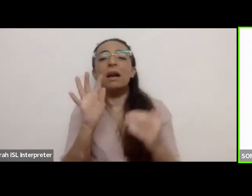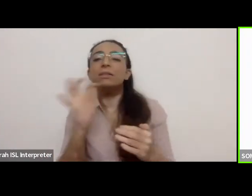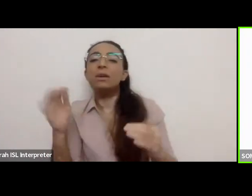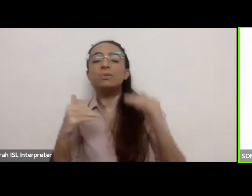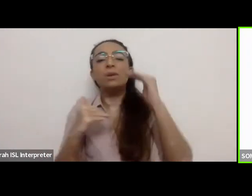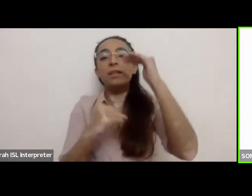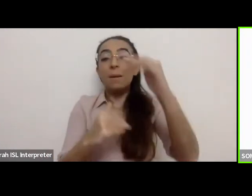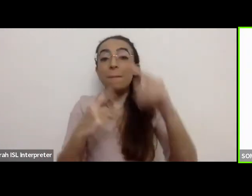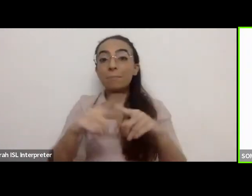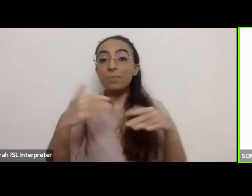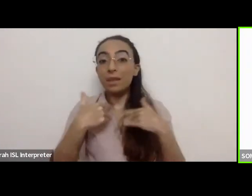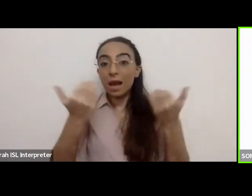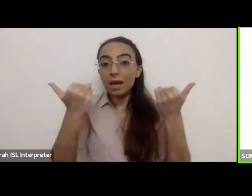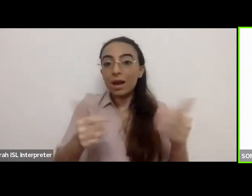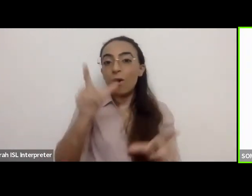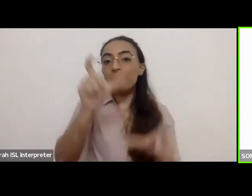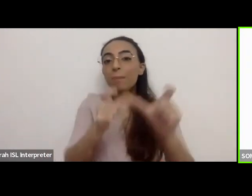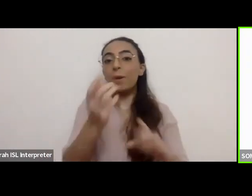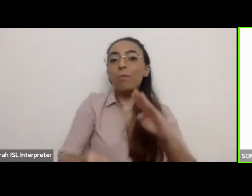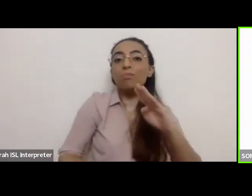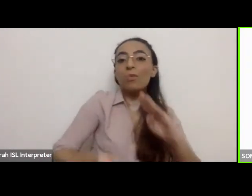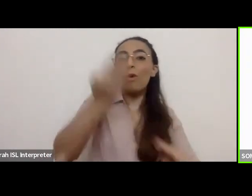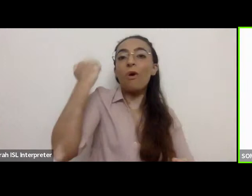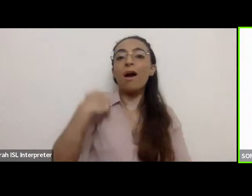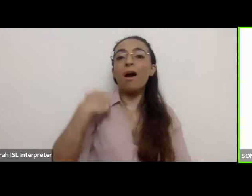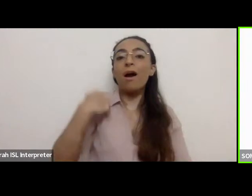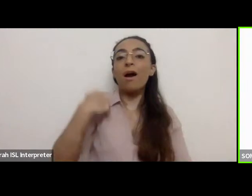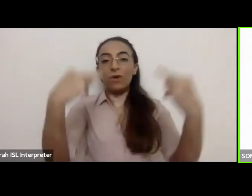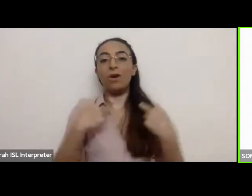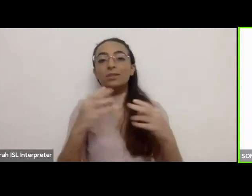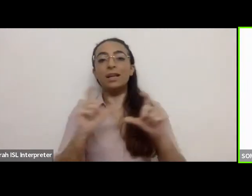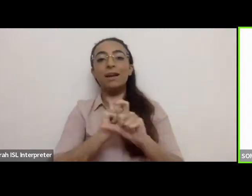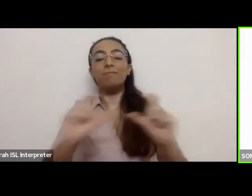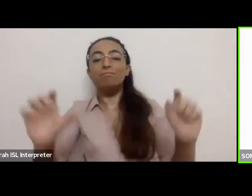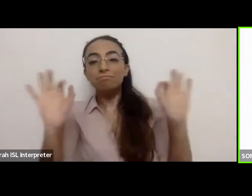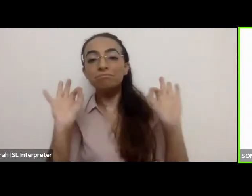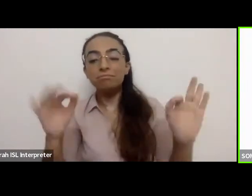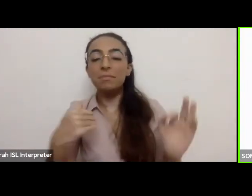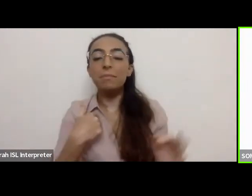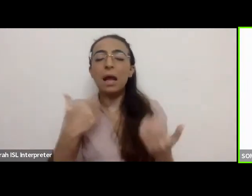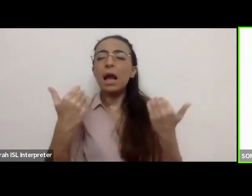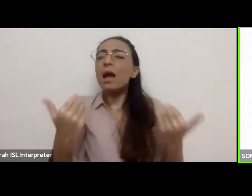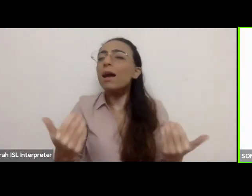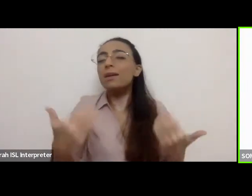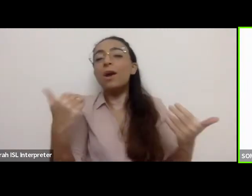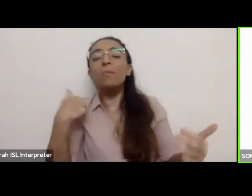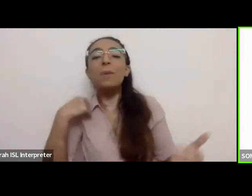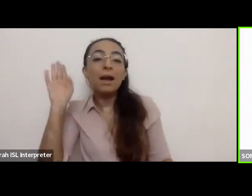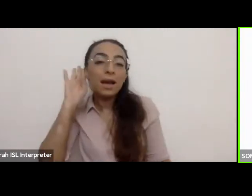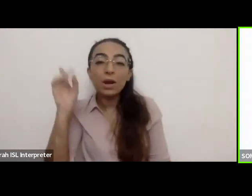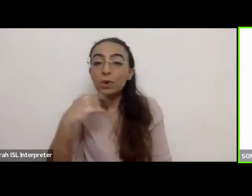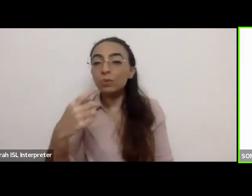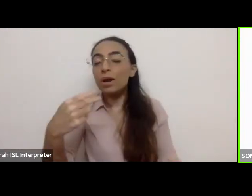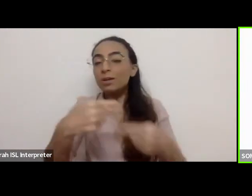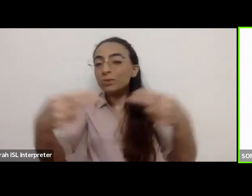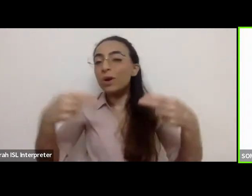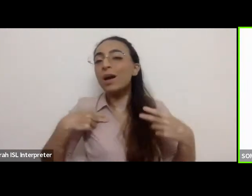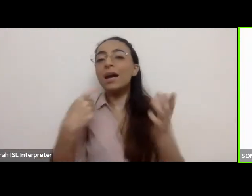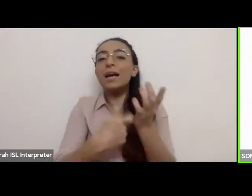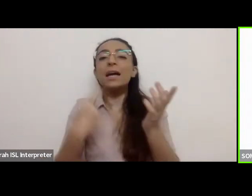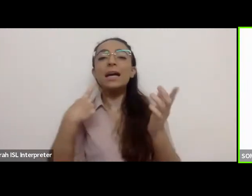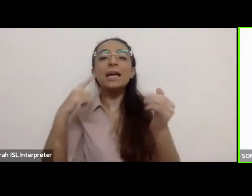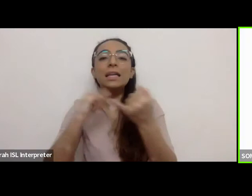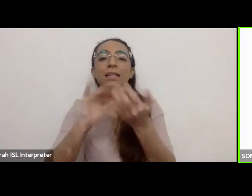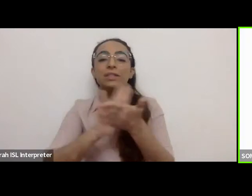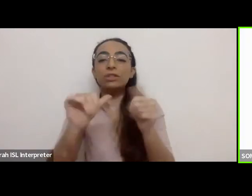a auditorium earlier. We have heard Mr. Sharad Phillip Md from the corporate. We have heard